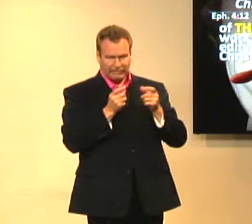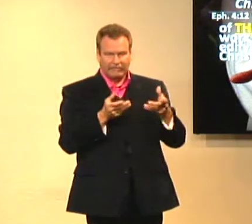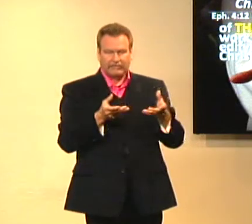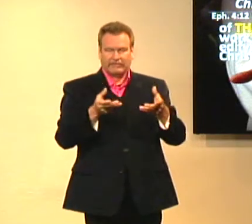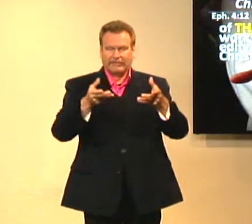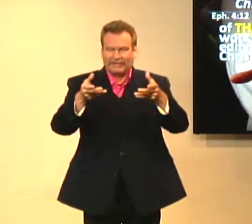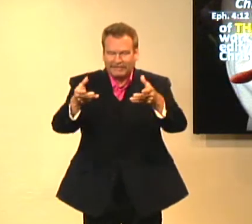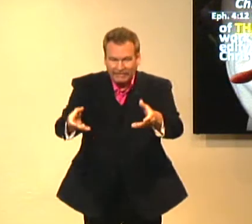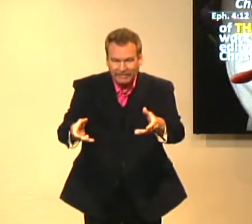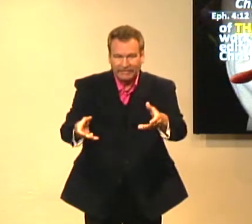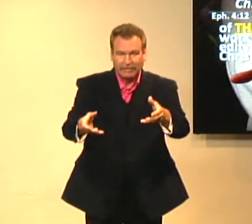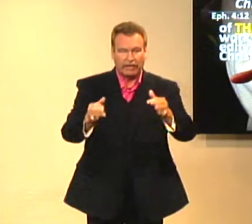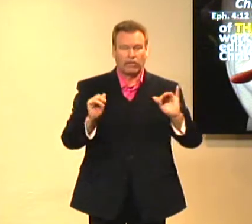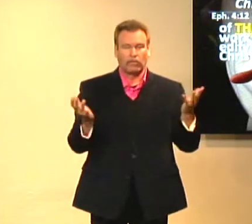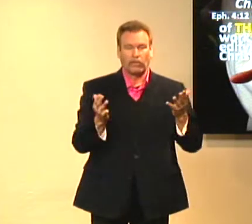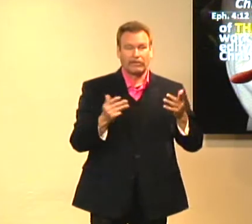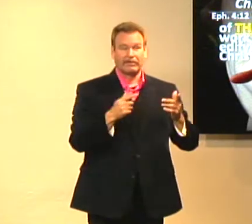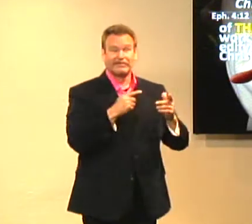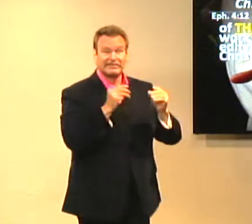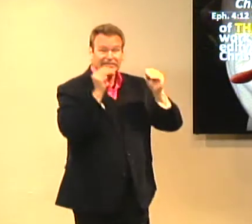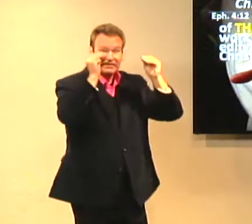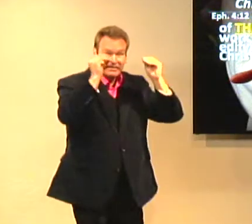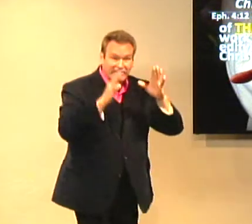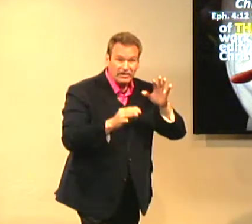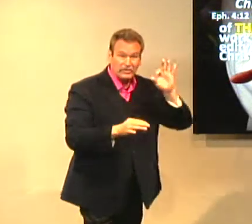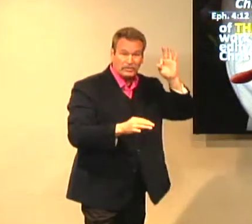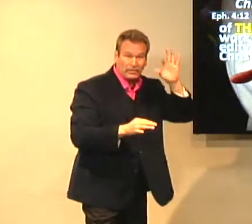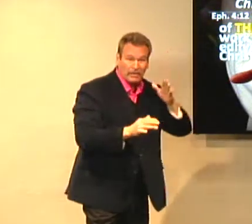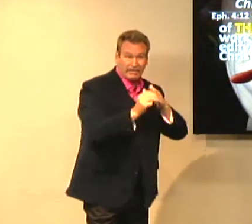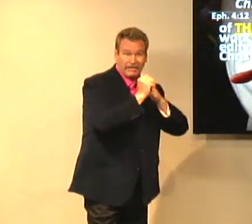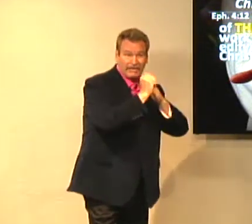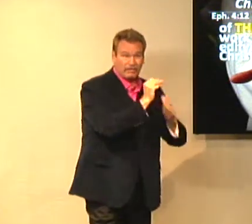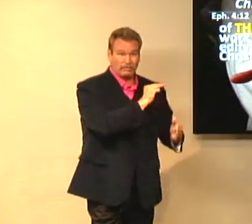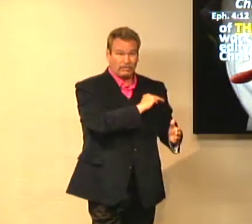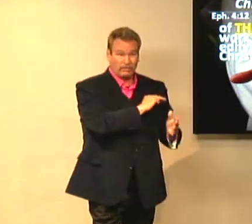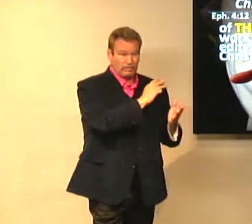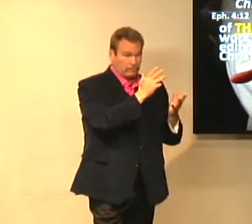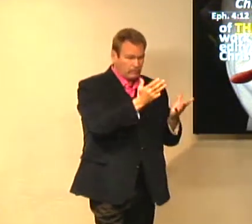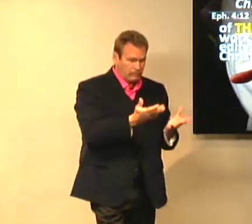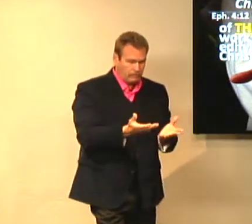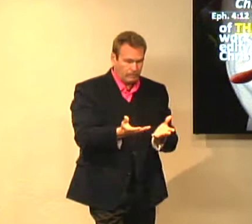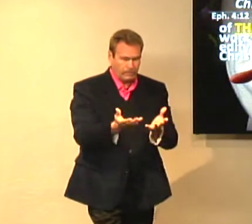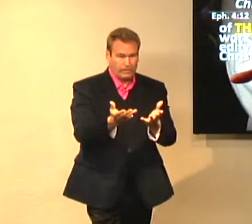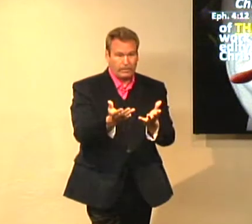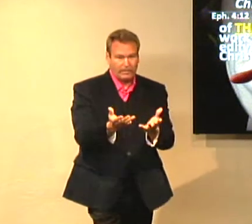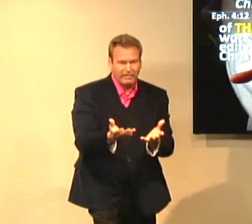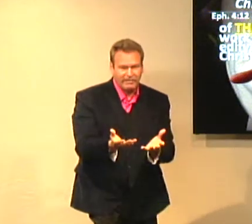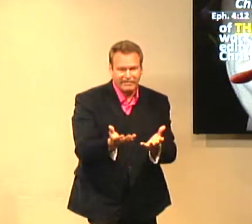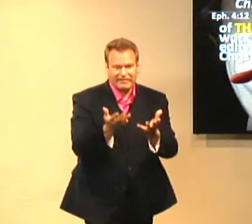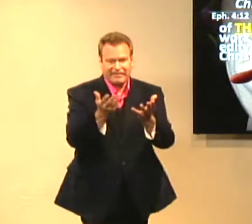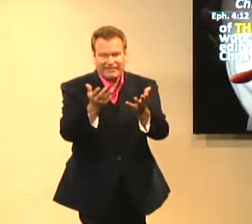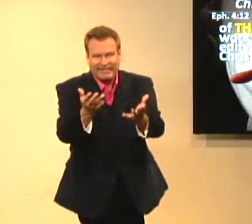saints, to those who believe in Christ. As teachers and apostles and leaders and